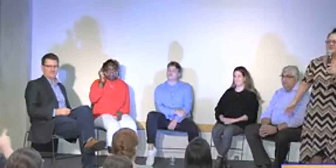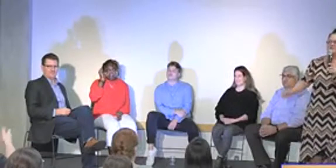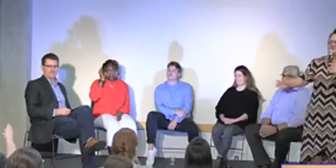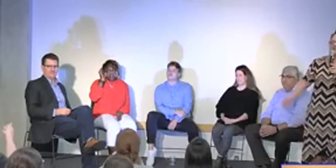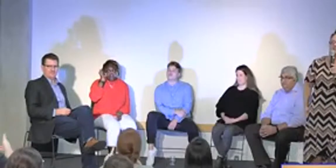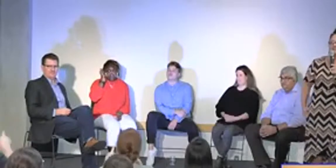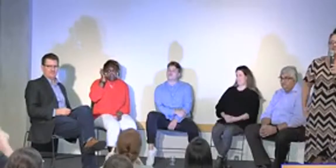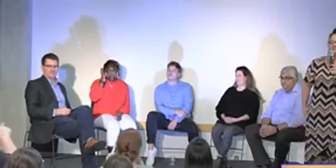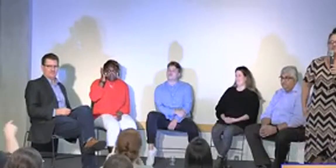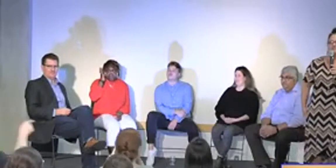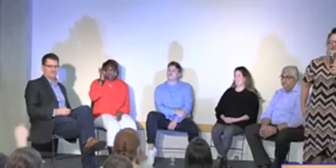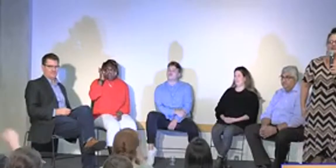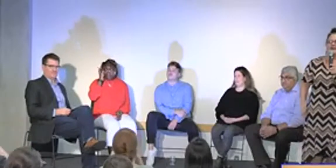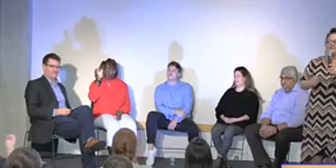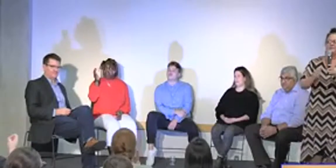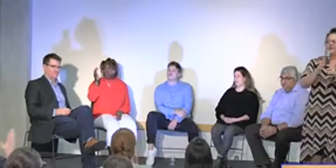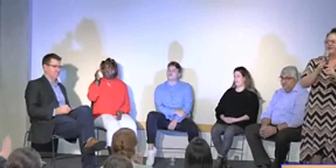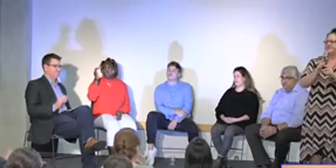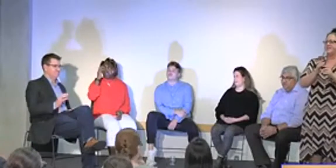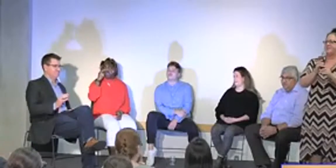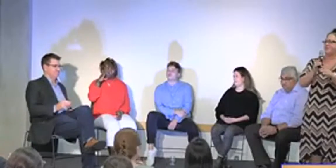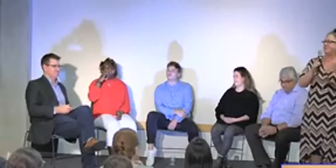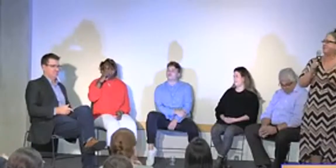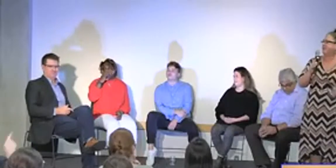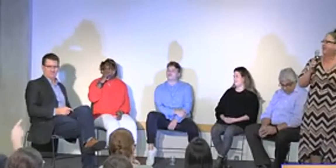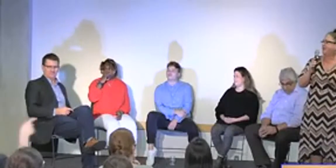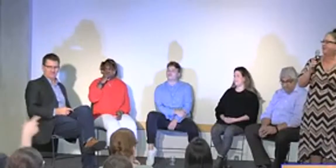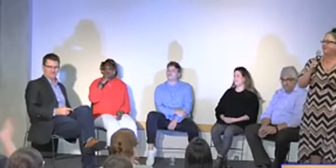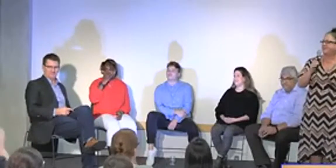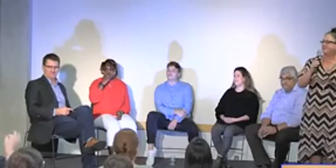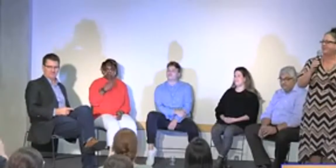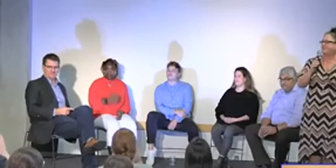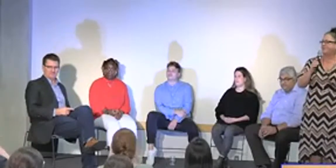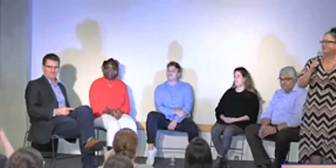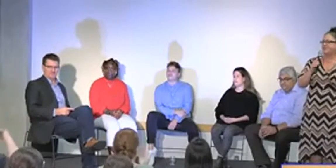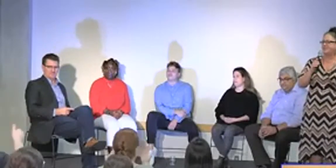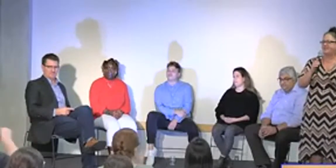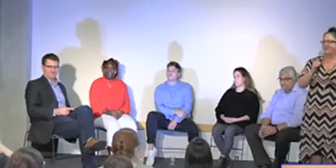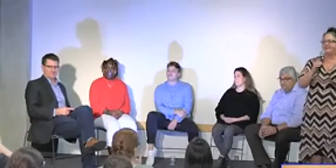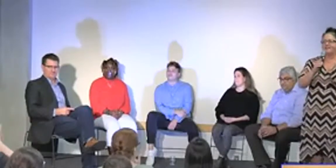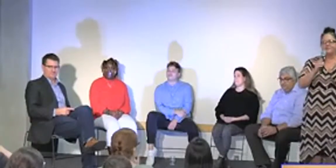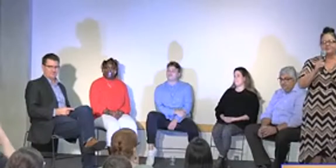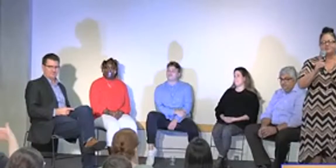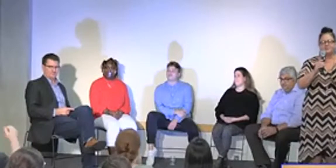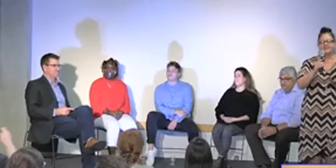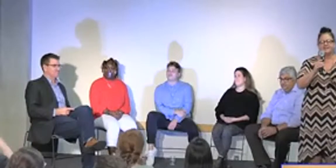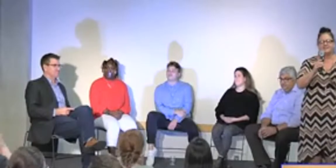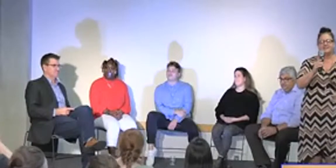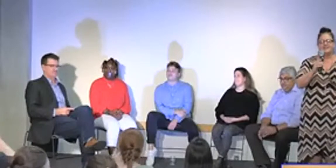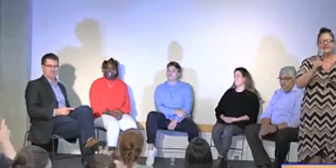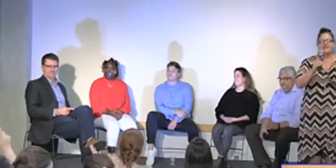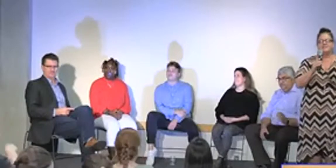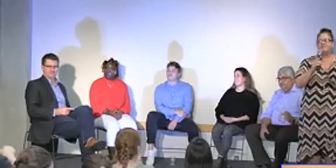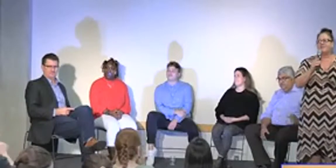the panelists, and he will explain how the rest of the evening will proceed. Again, thank you so much for your attendance. This event will